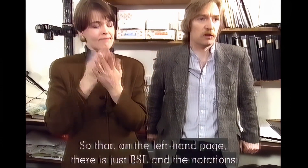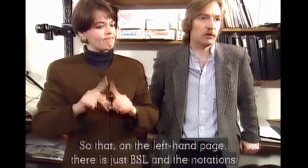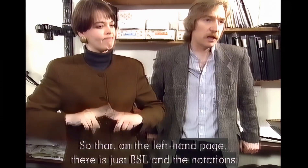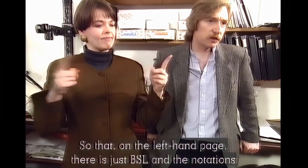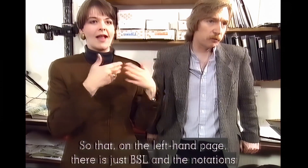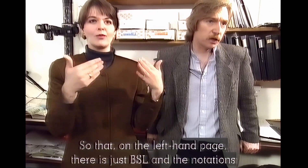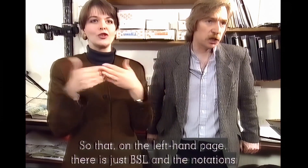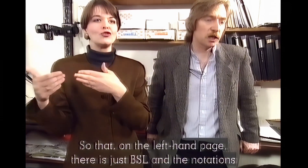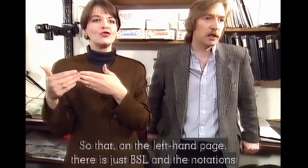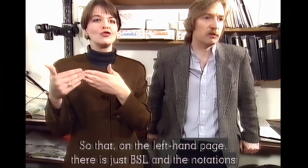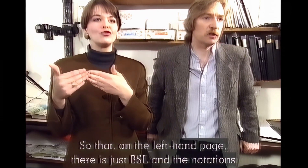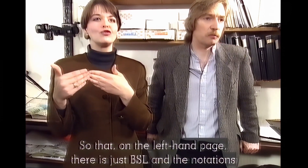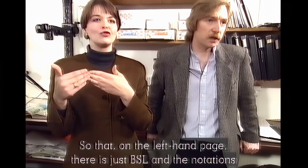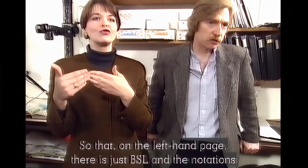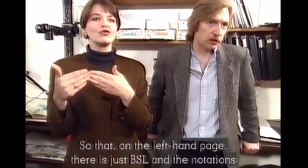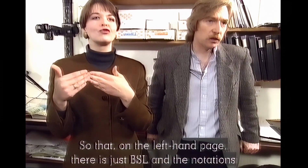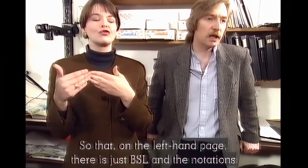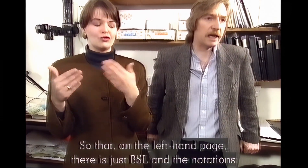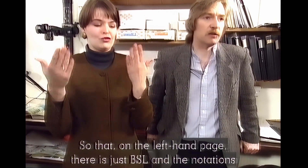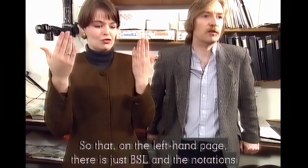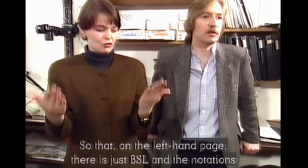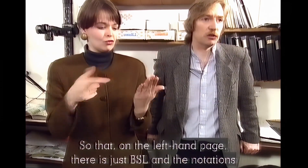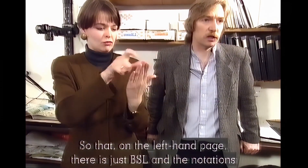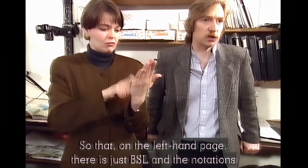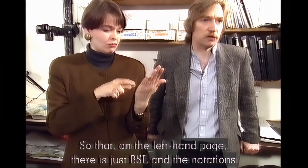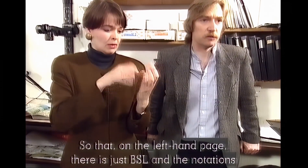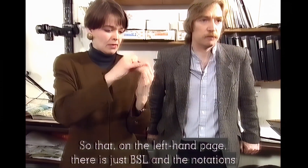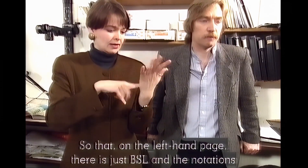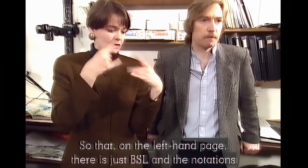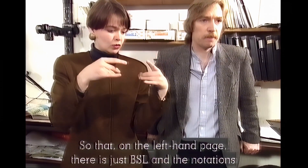on the left-hand page there is just BSL and the notations.